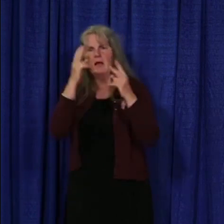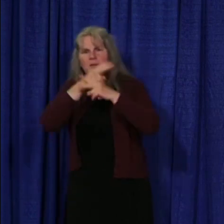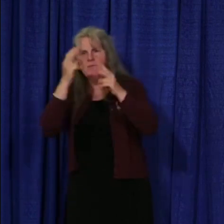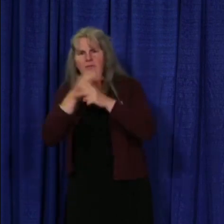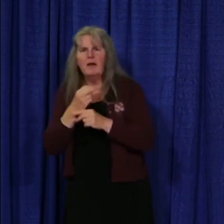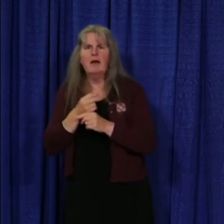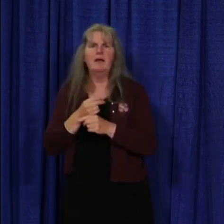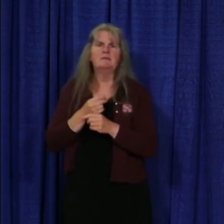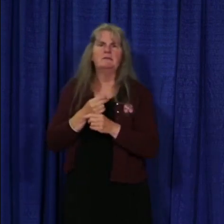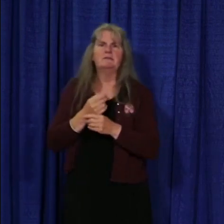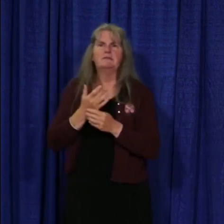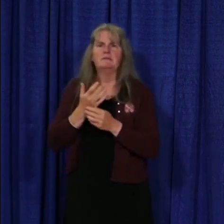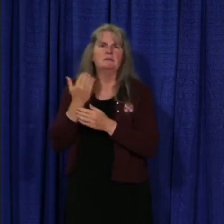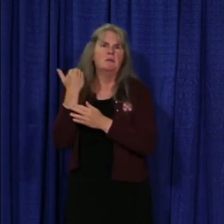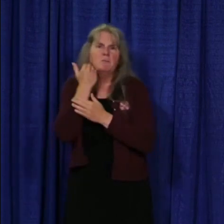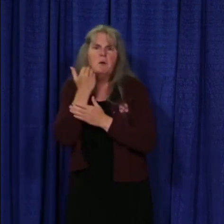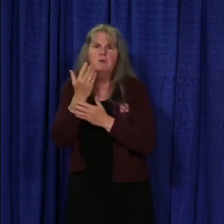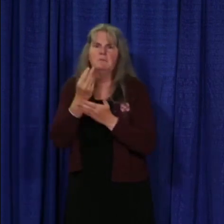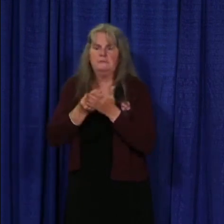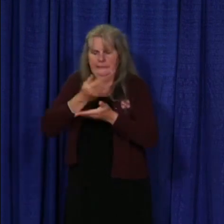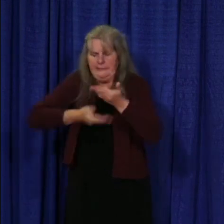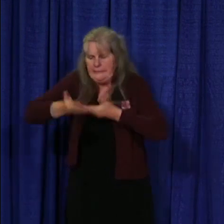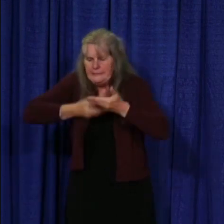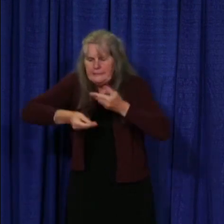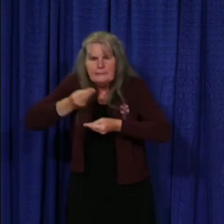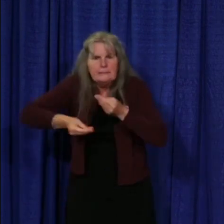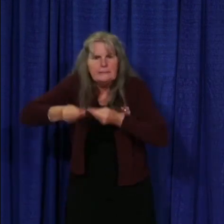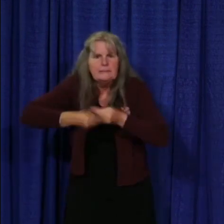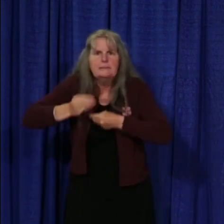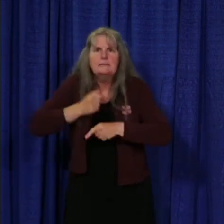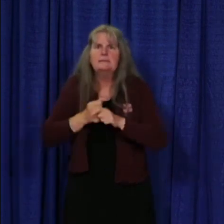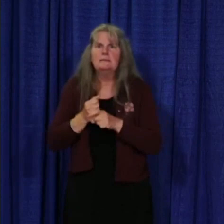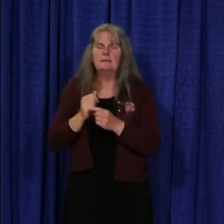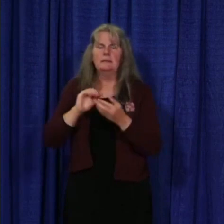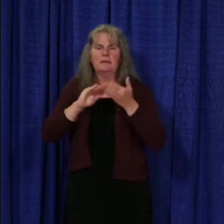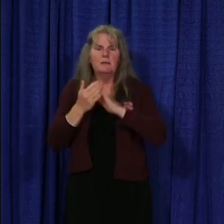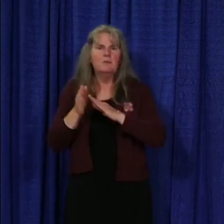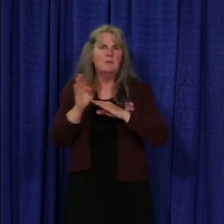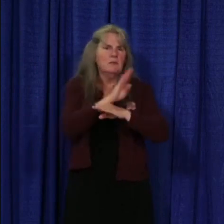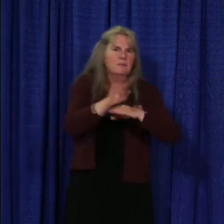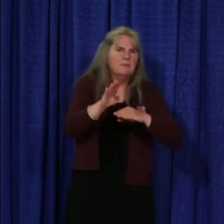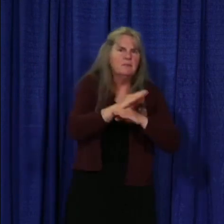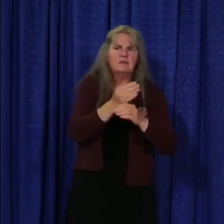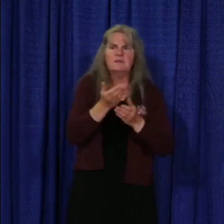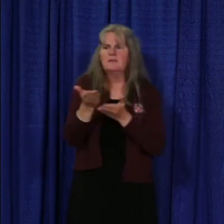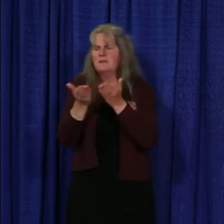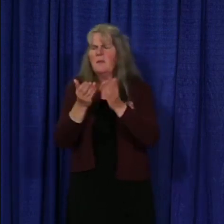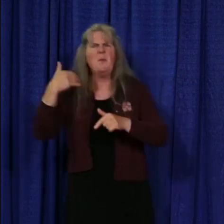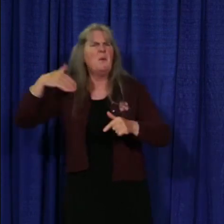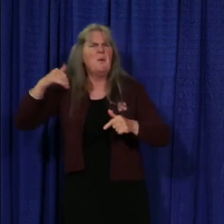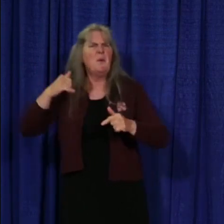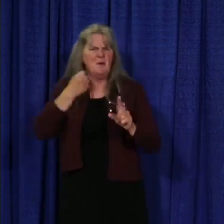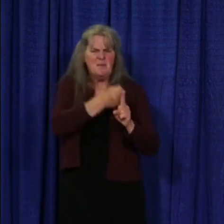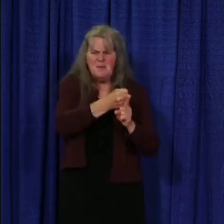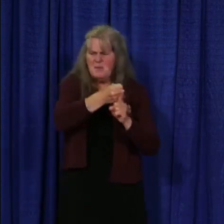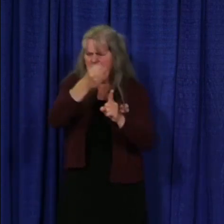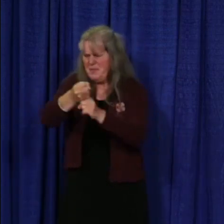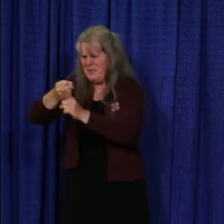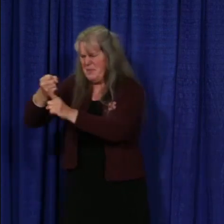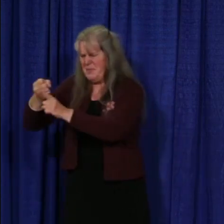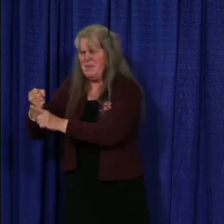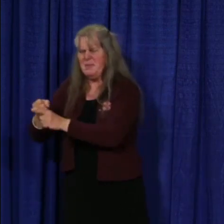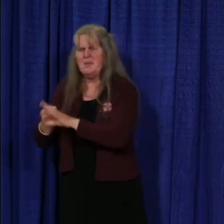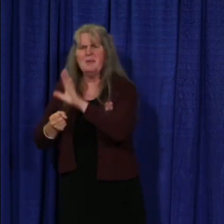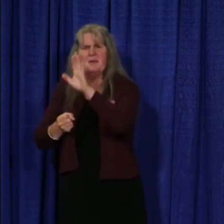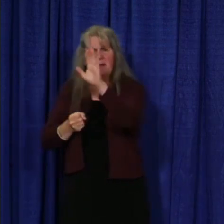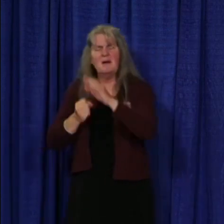severe financial distress to individuals, communities, and businesses. We know that eventually we must move away